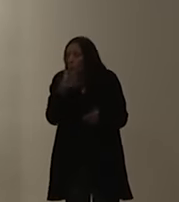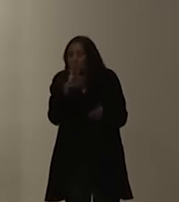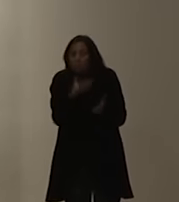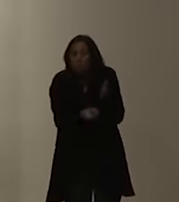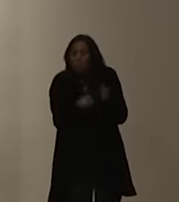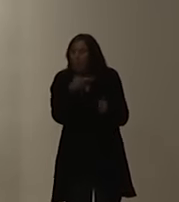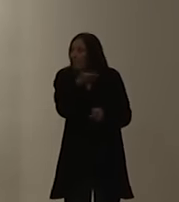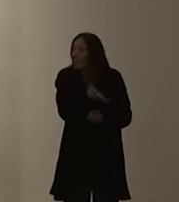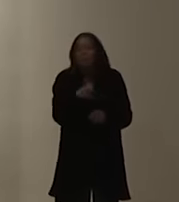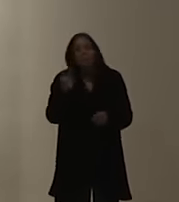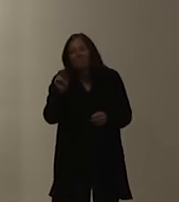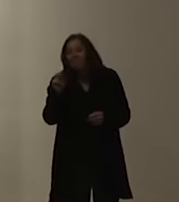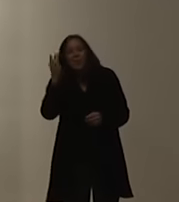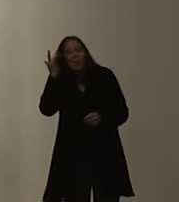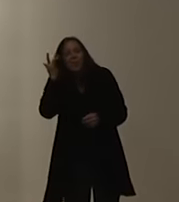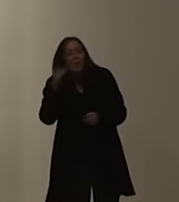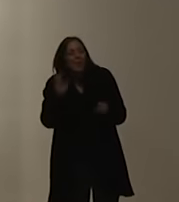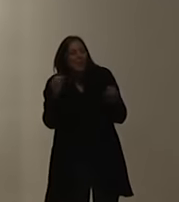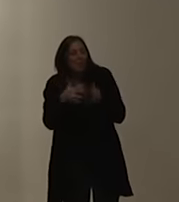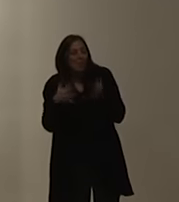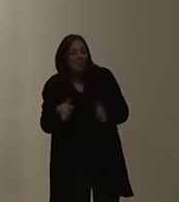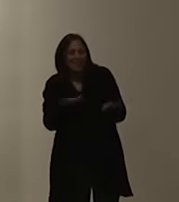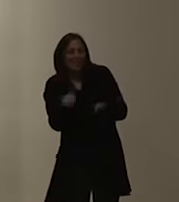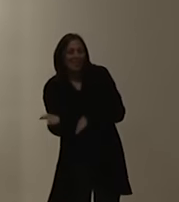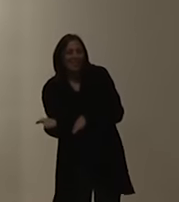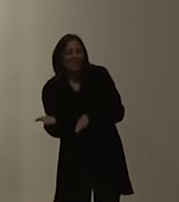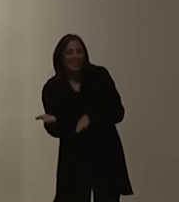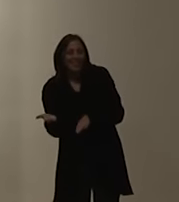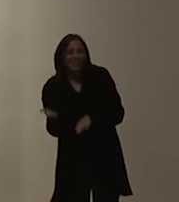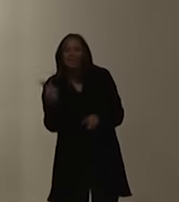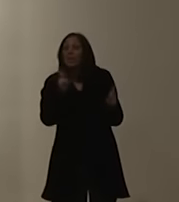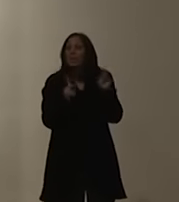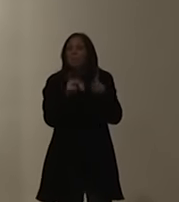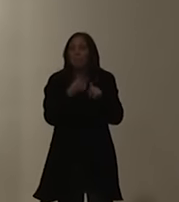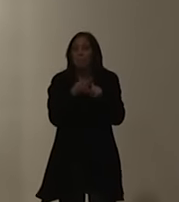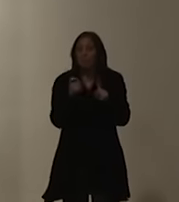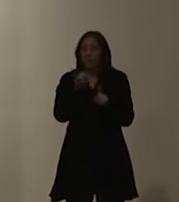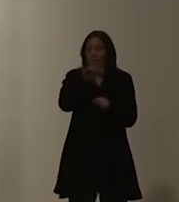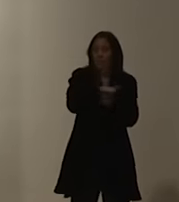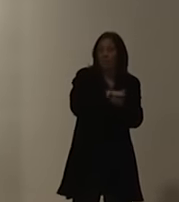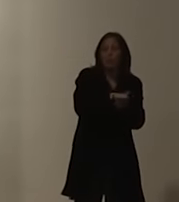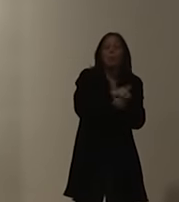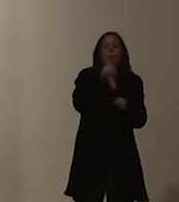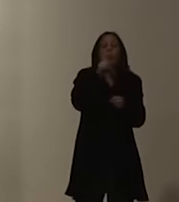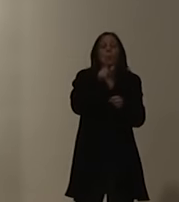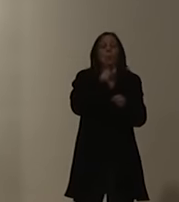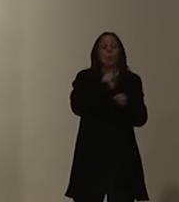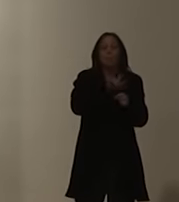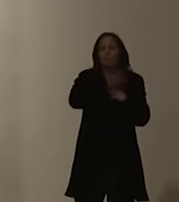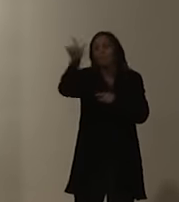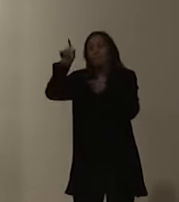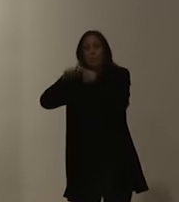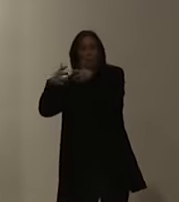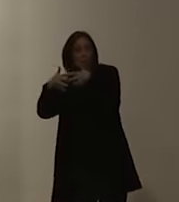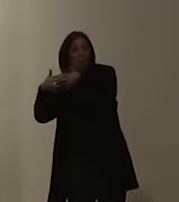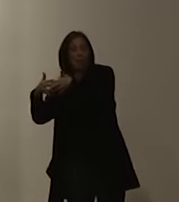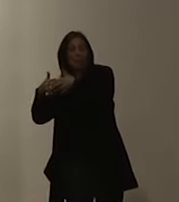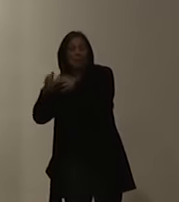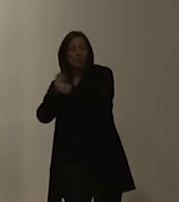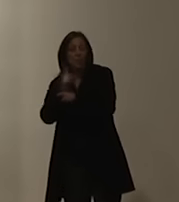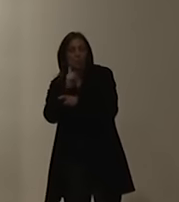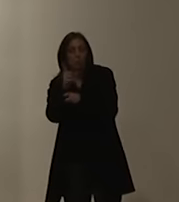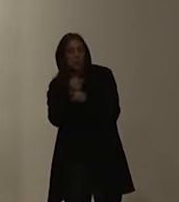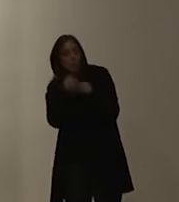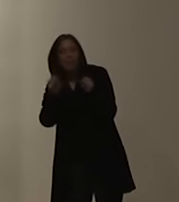Among people who were airlifted out to Europe or North America to safety in a proper ICU where